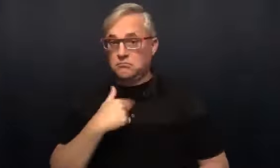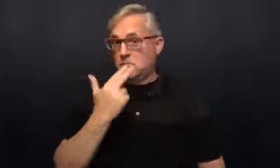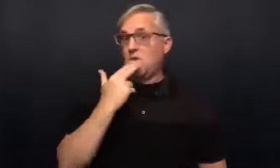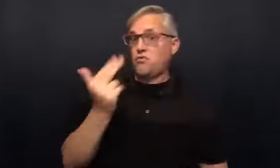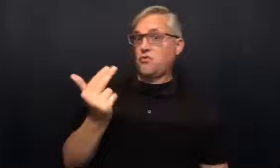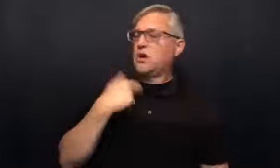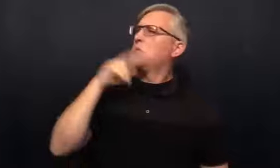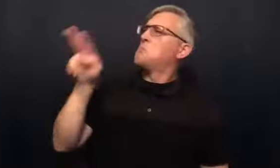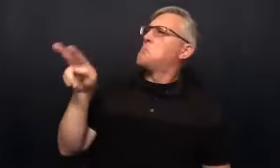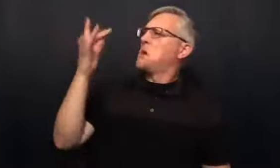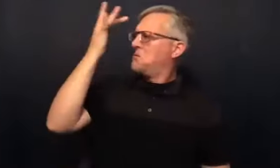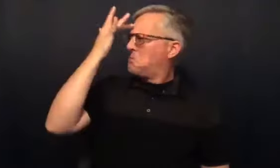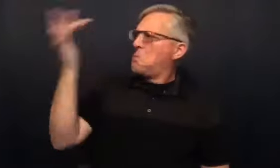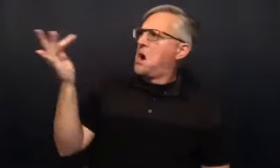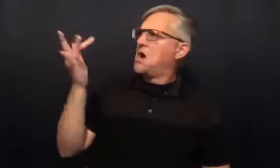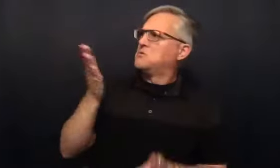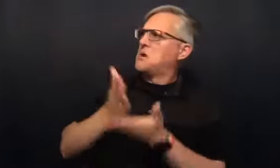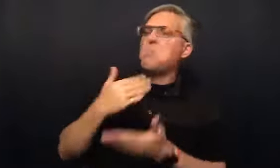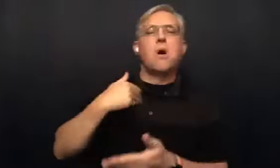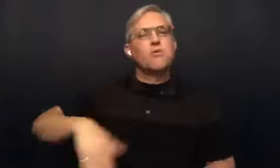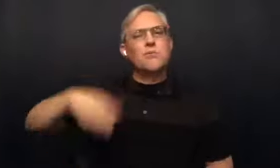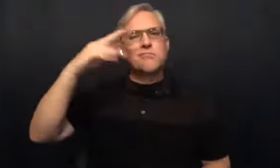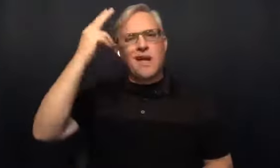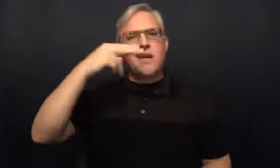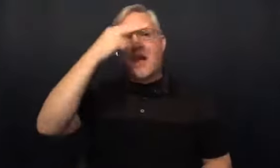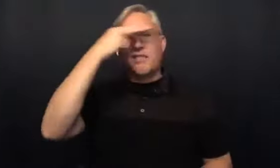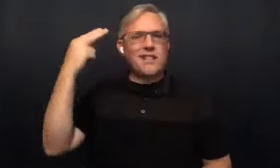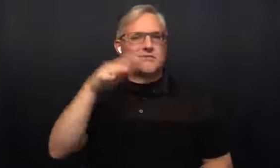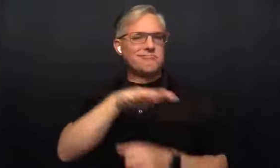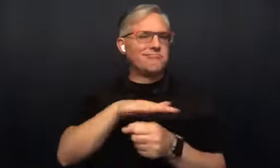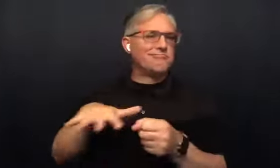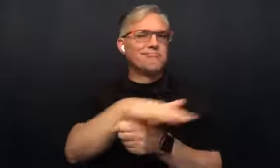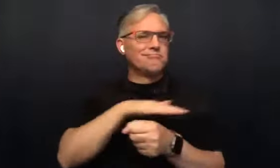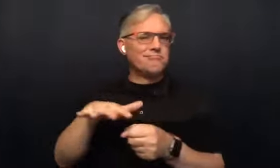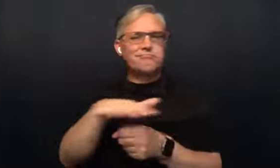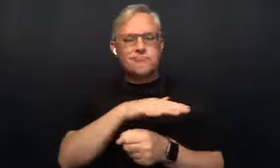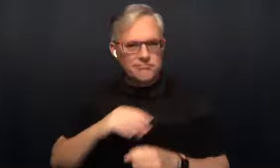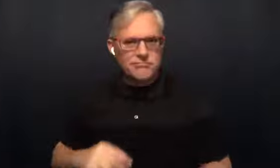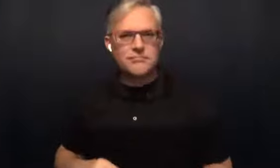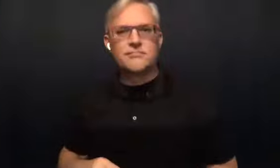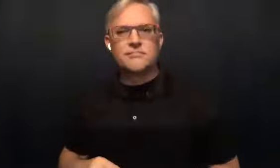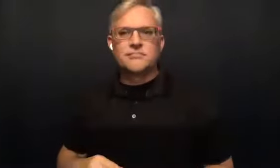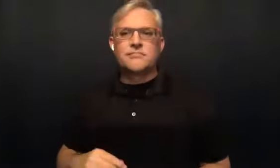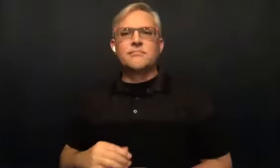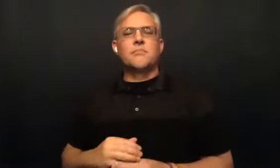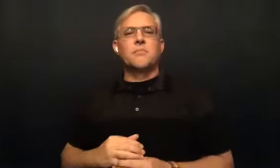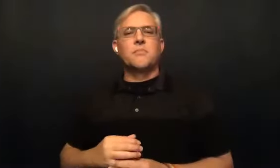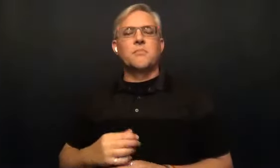know, I grew up in the capital Catholic of the world. I only have paperwork to say that I'm Catholic only because I almost died when I was